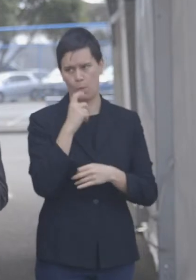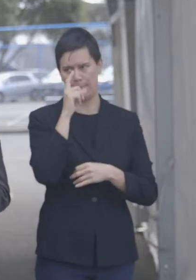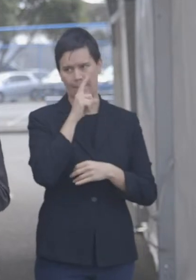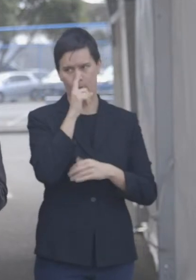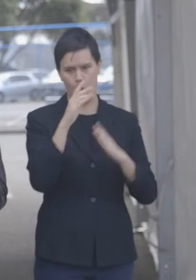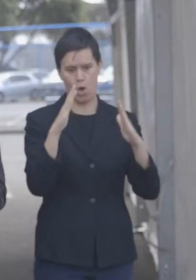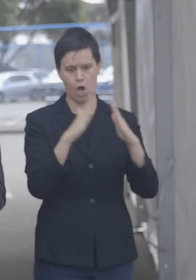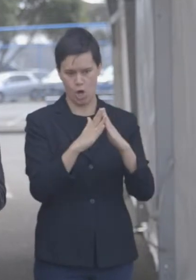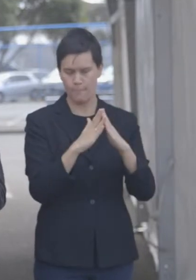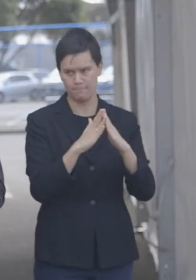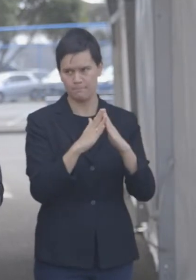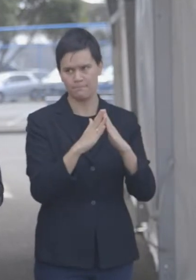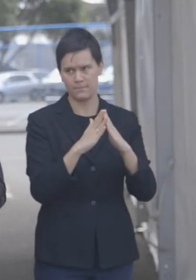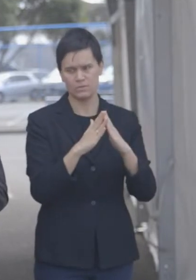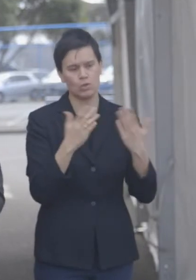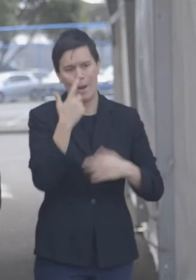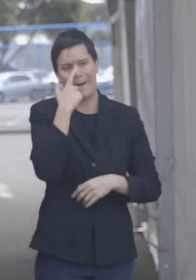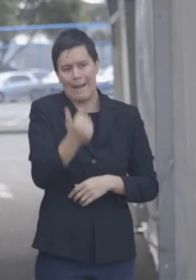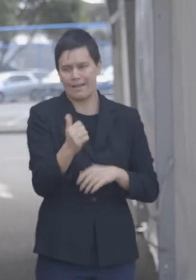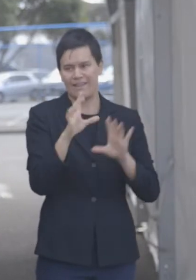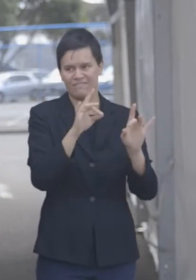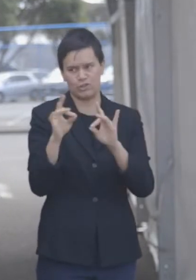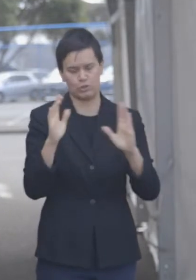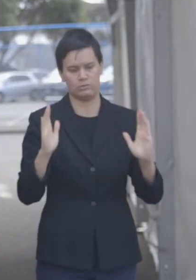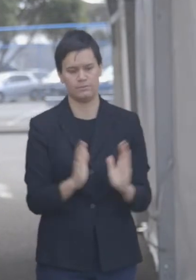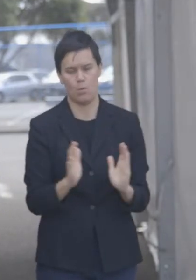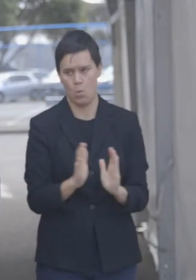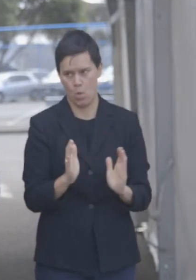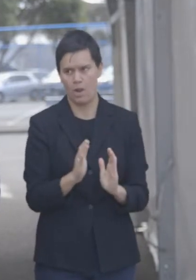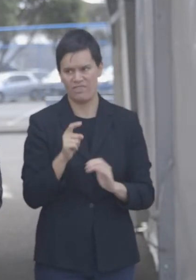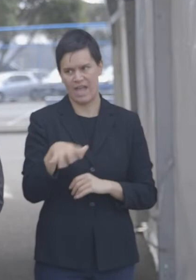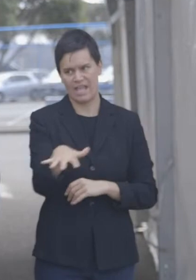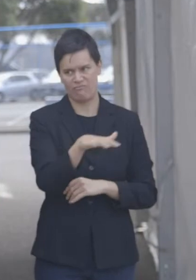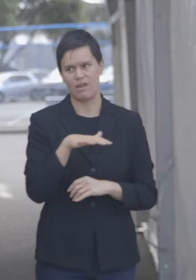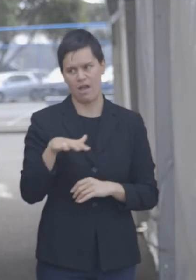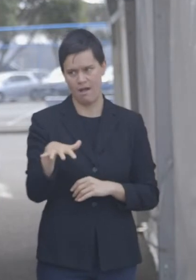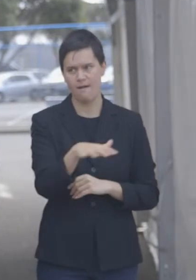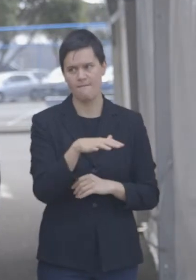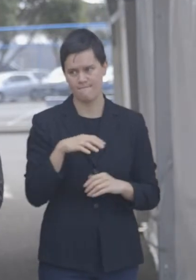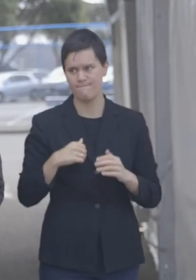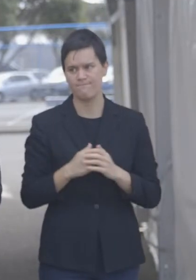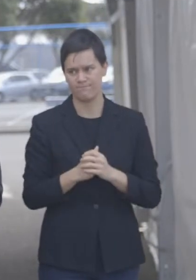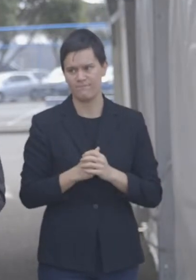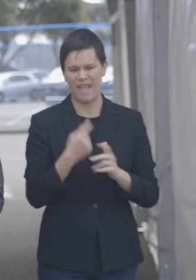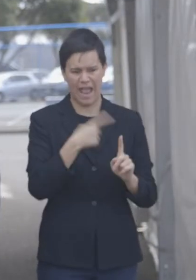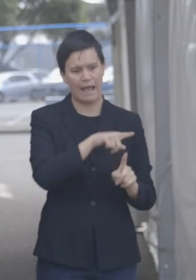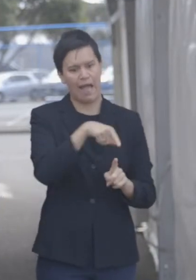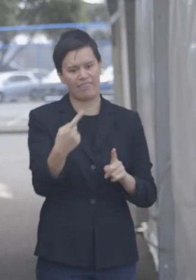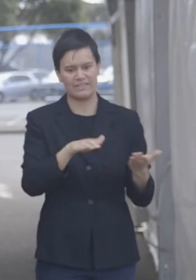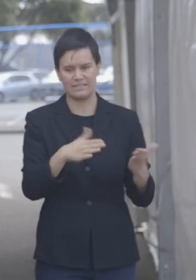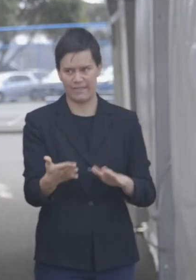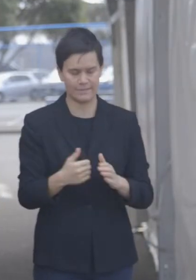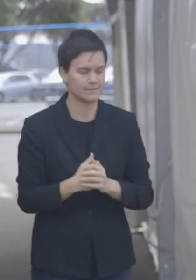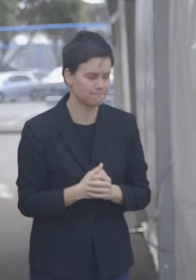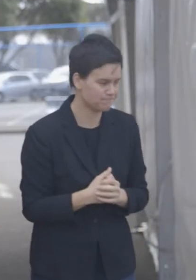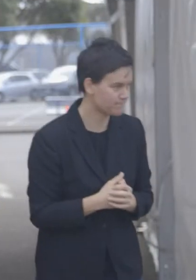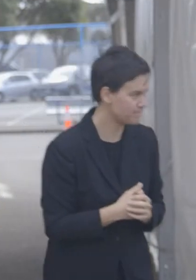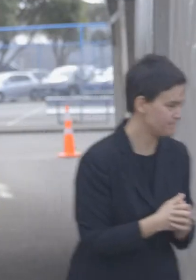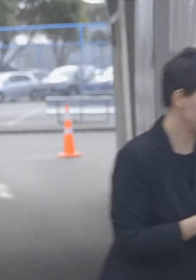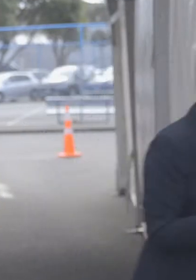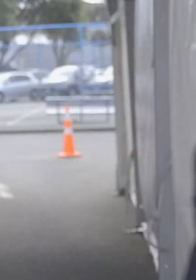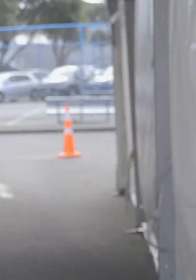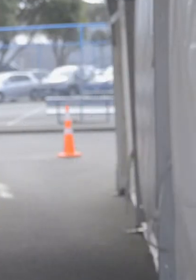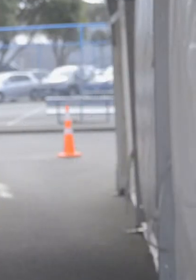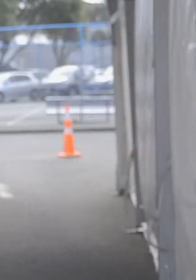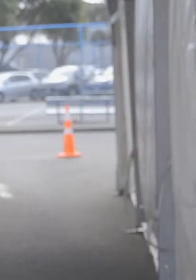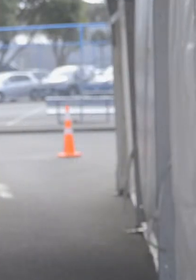were able to limit the number of infections in those settings and the number of associated deaths as well. And are you able to give us a general